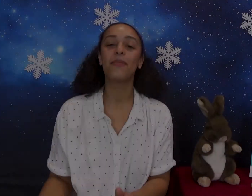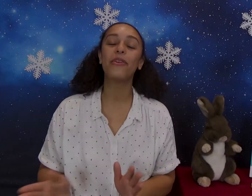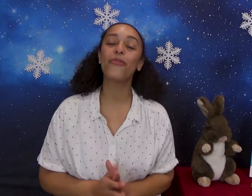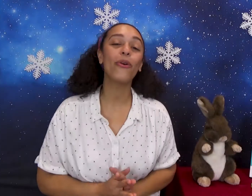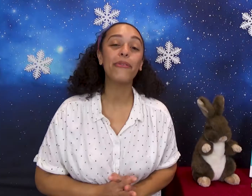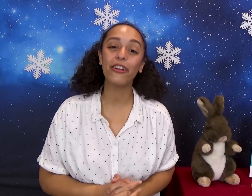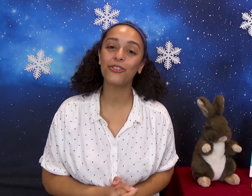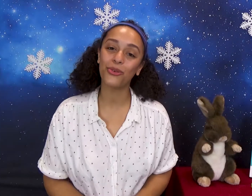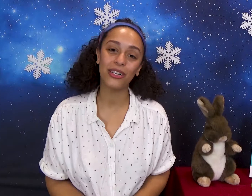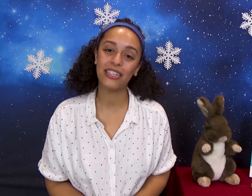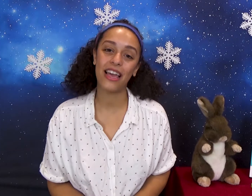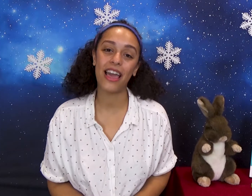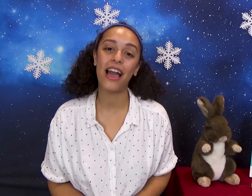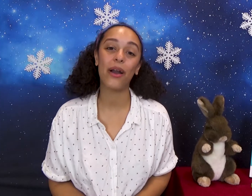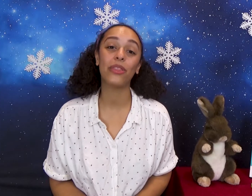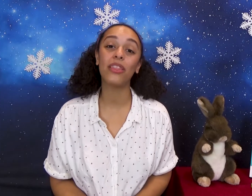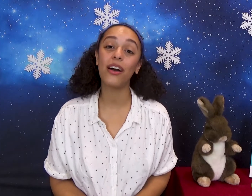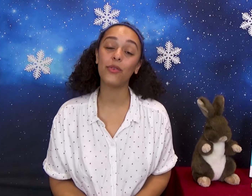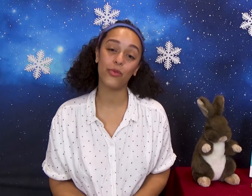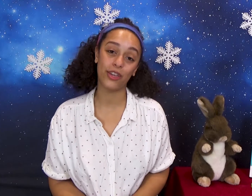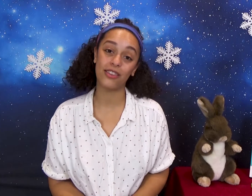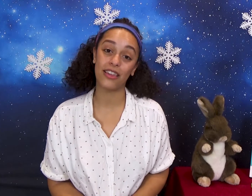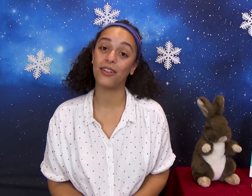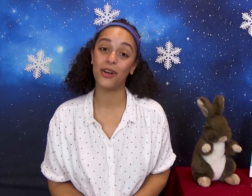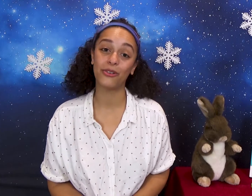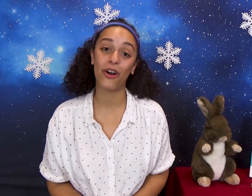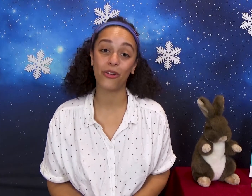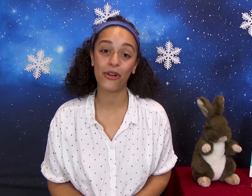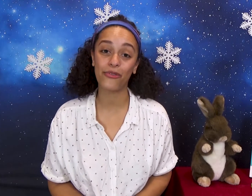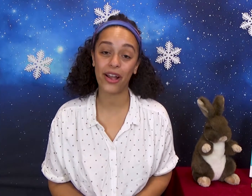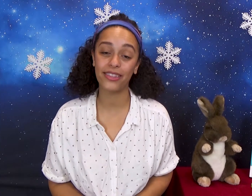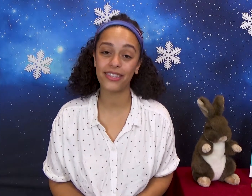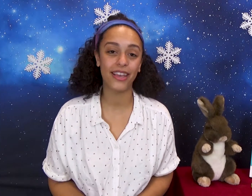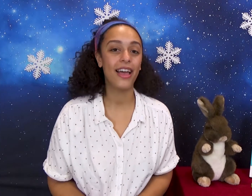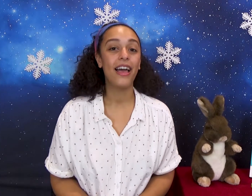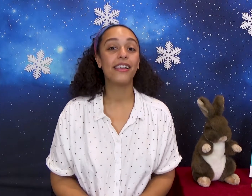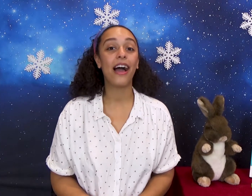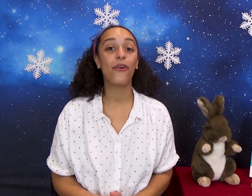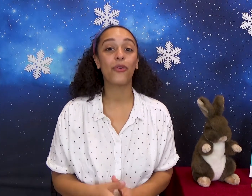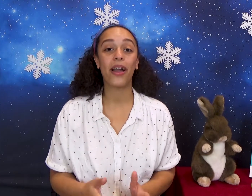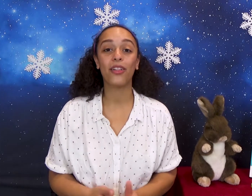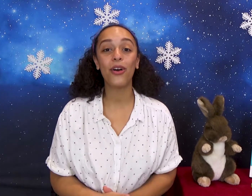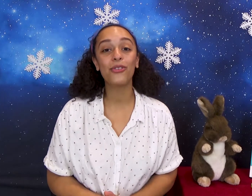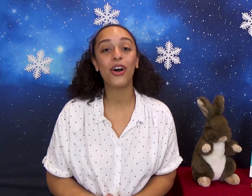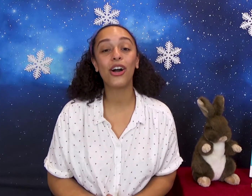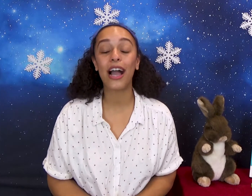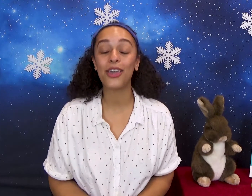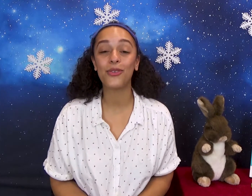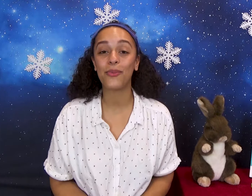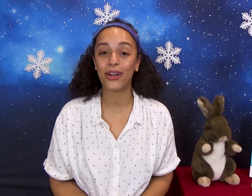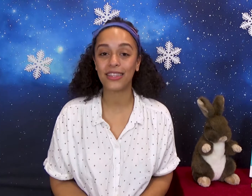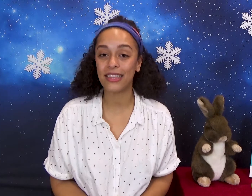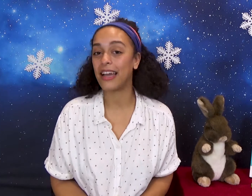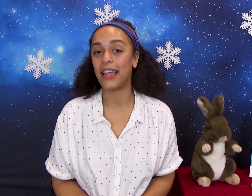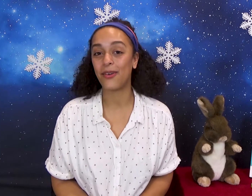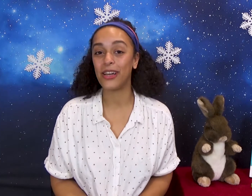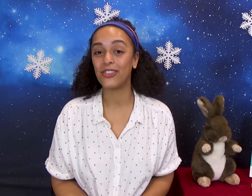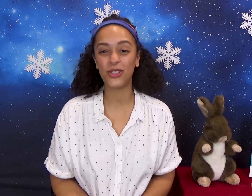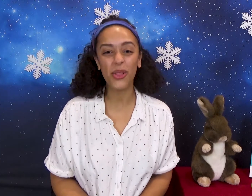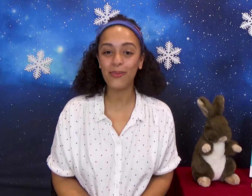Before we read our story today, I would love if we could sing hello to all of our friends. Now for my hello song, I use American Sign Language. So let